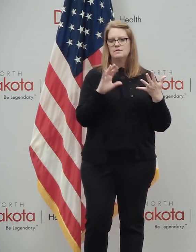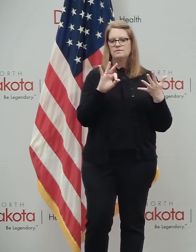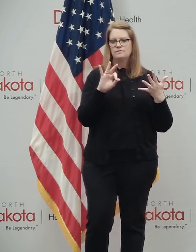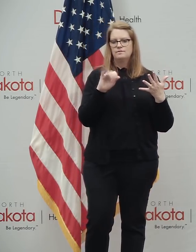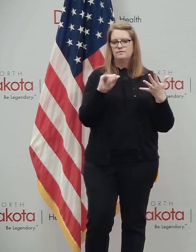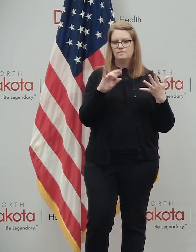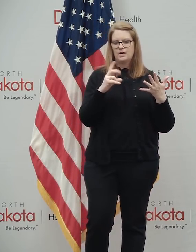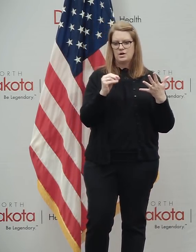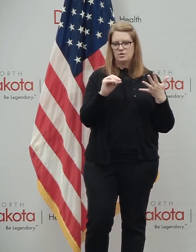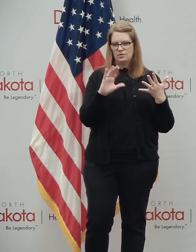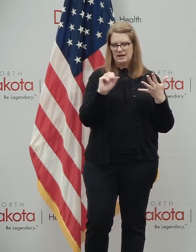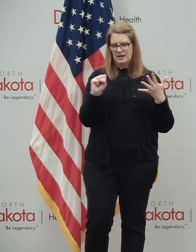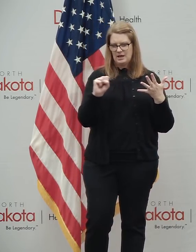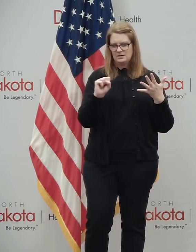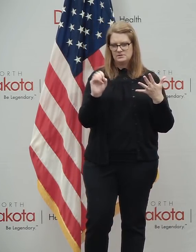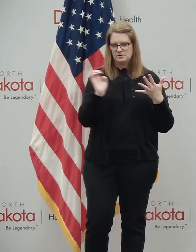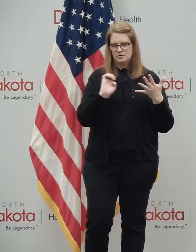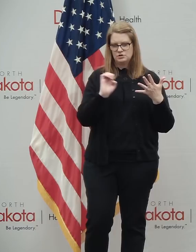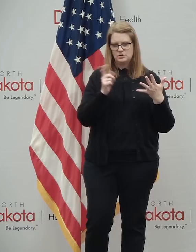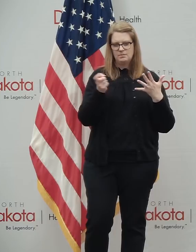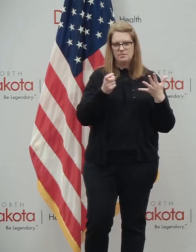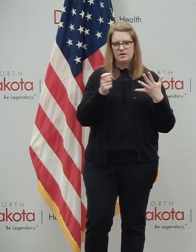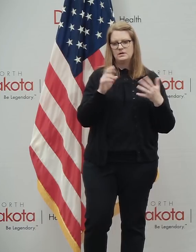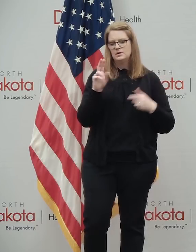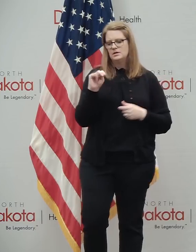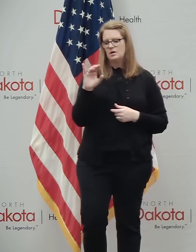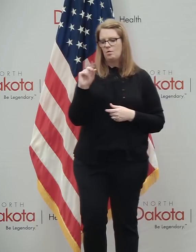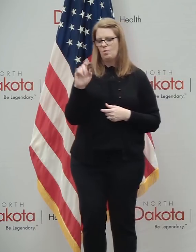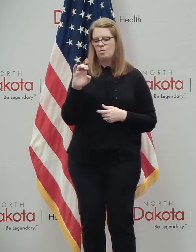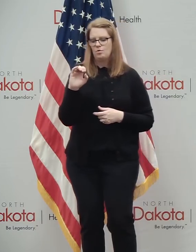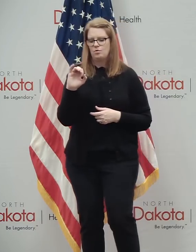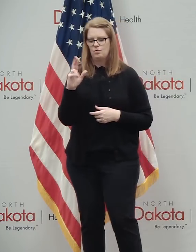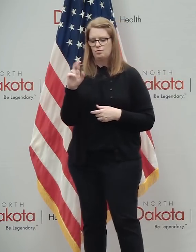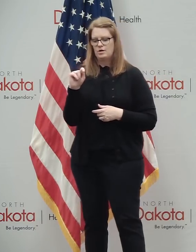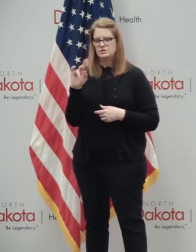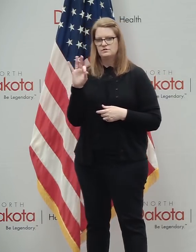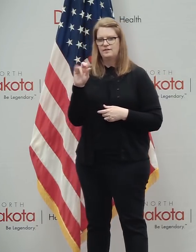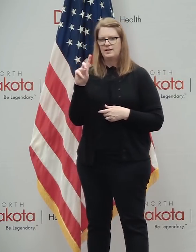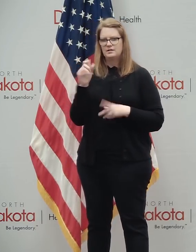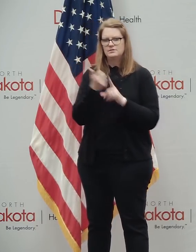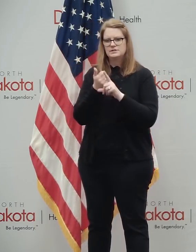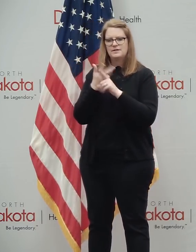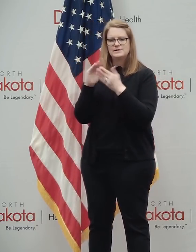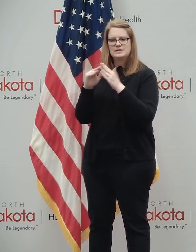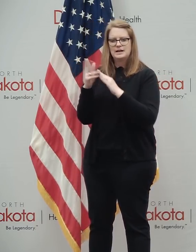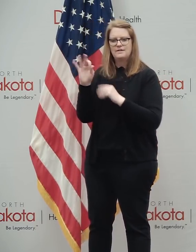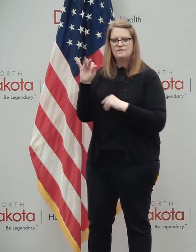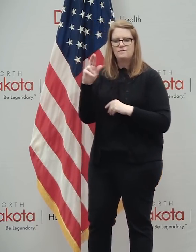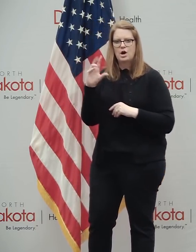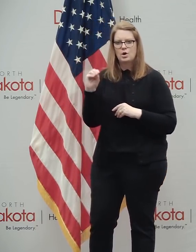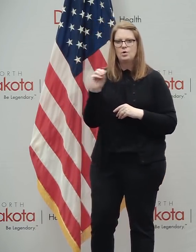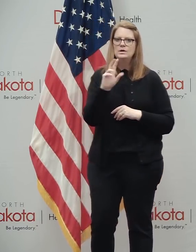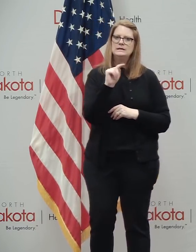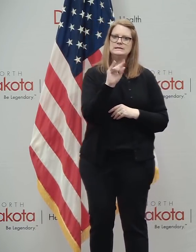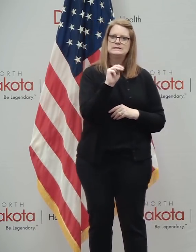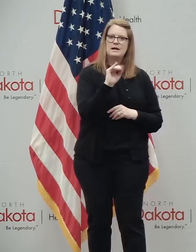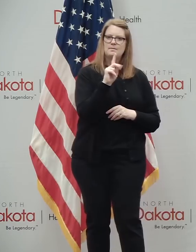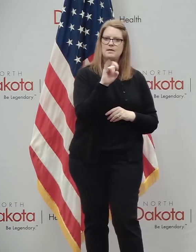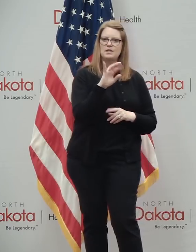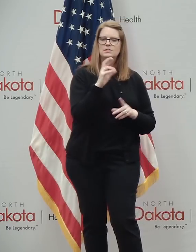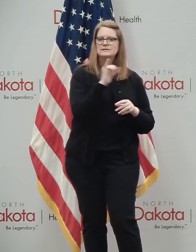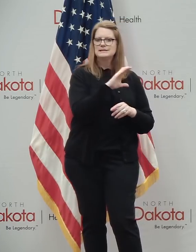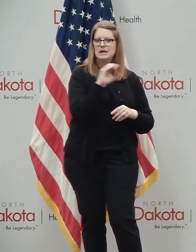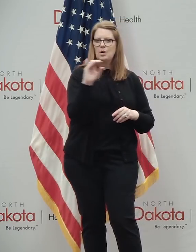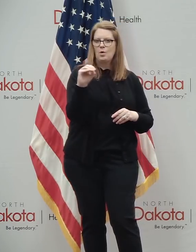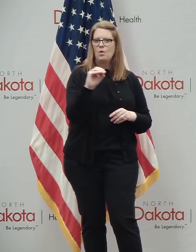Health Emergency Preparedness, Nicole Crutchfield, City of Planning Department from Fargo, Tammy Miller, Chief Operating Officer, State of North Dakota,